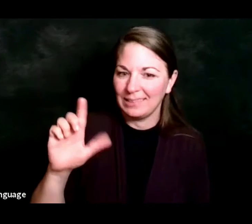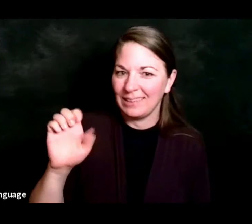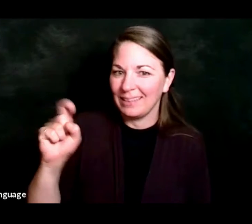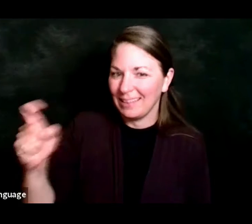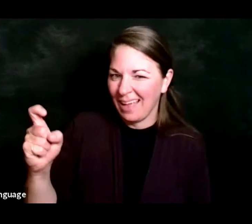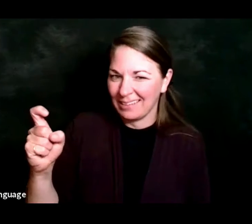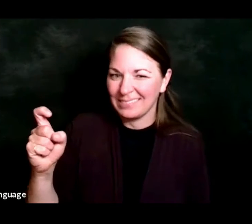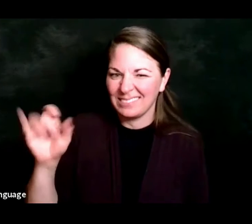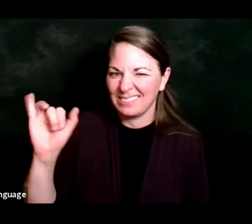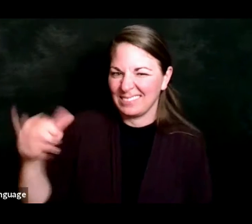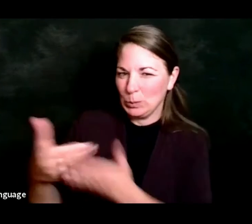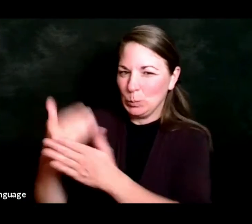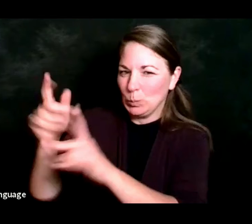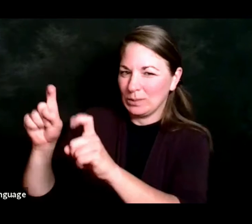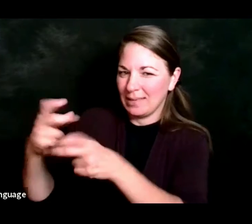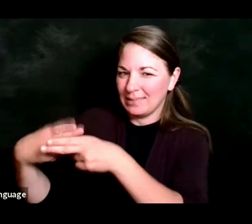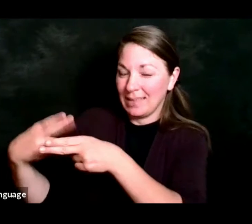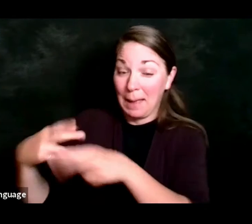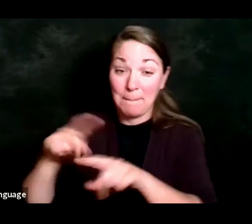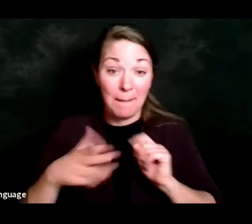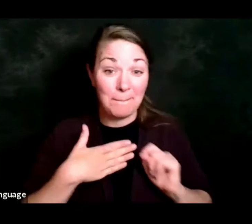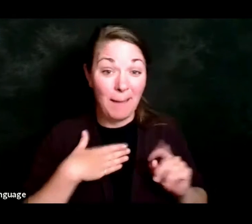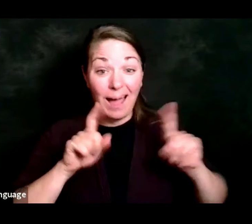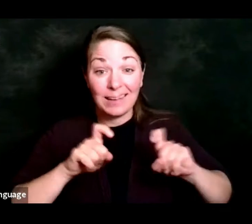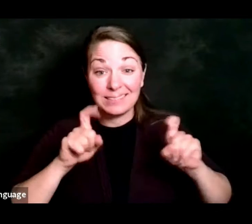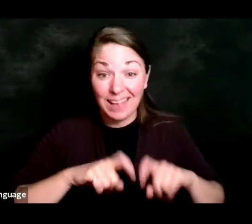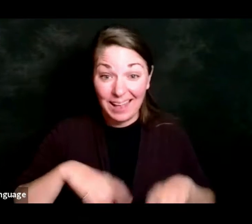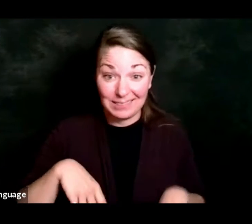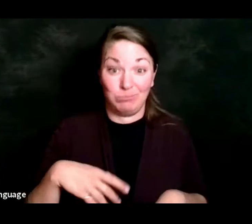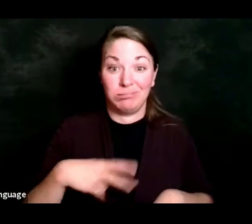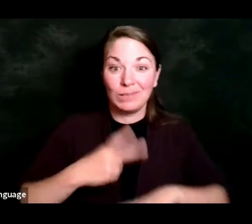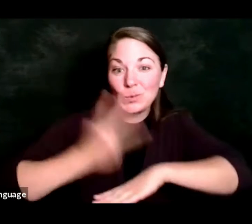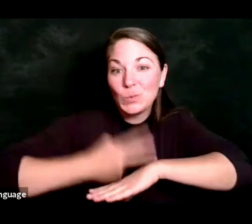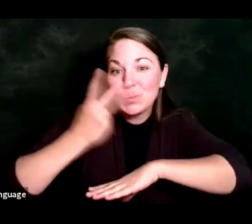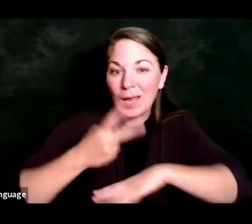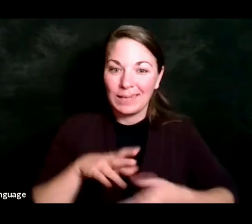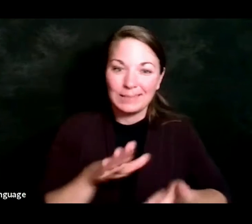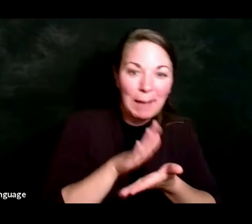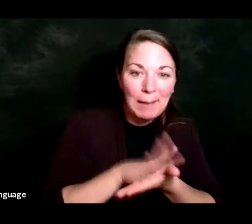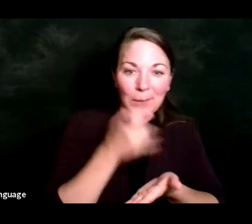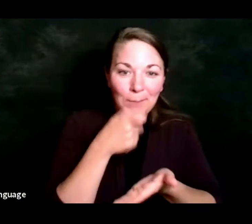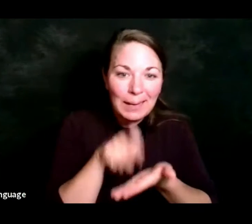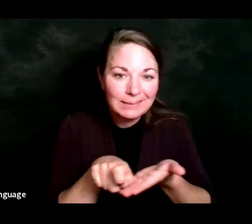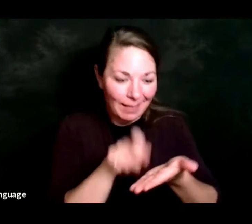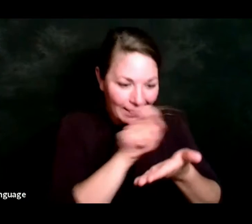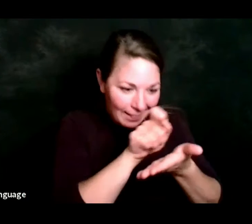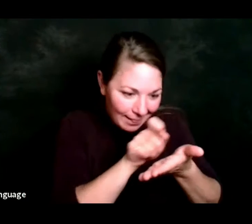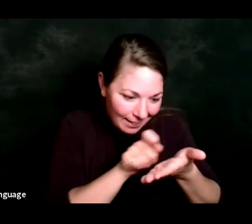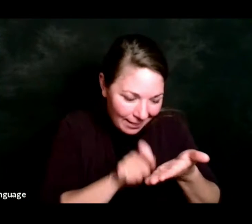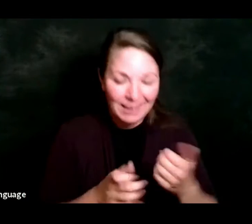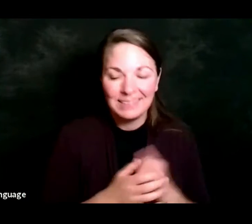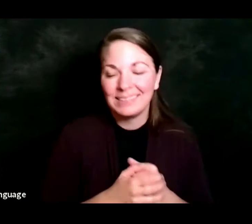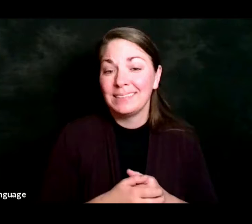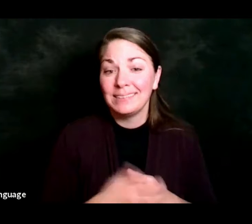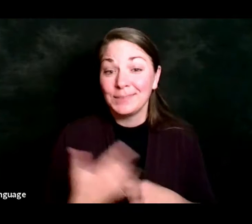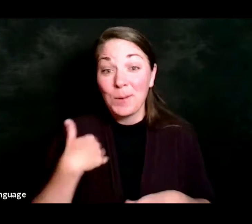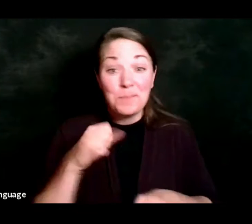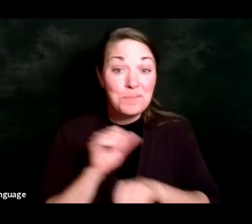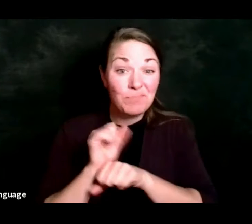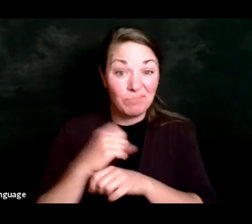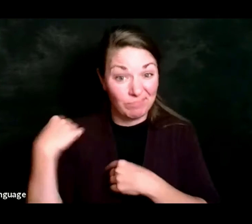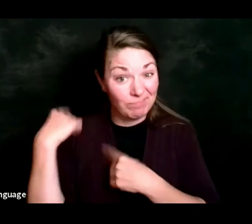on paper. So I have been doing this for a while. My background is in labor and